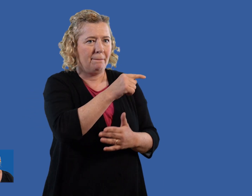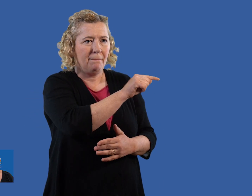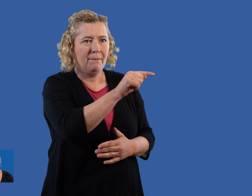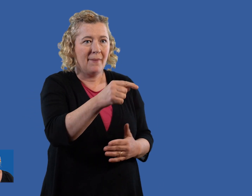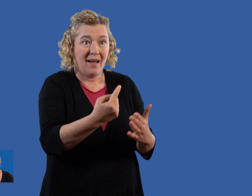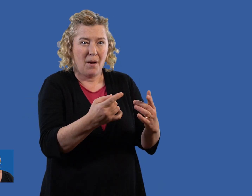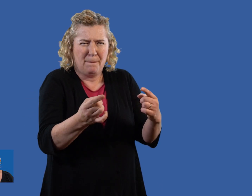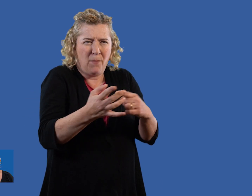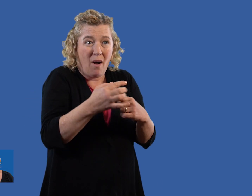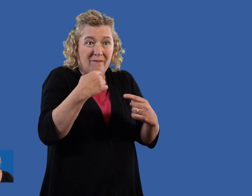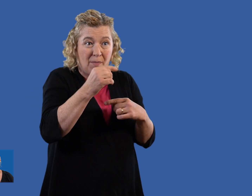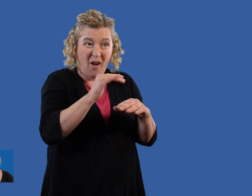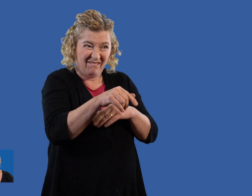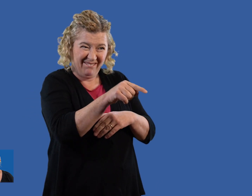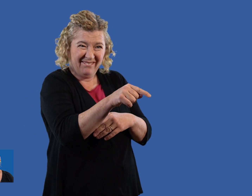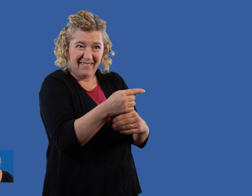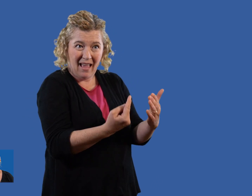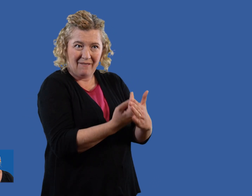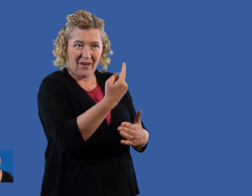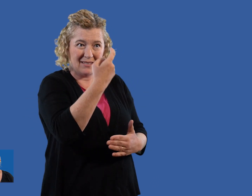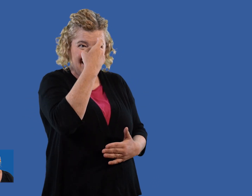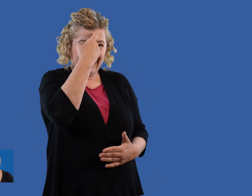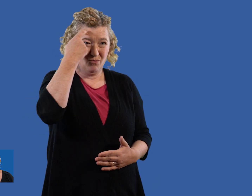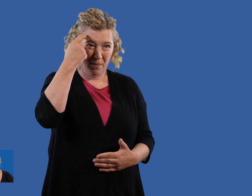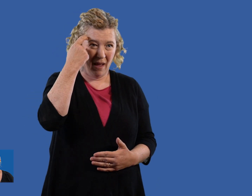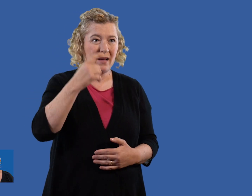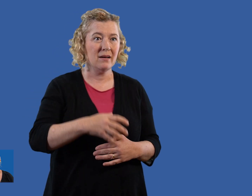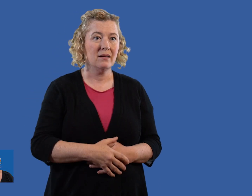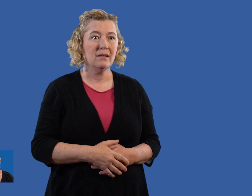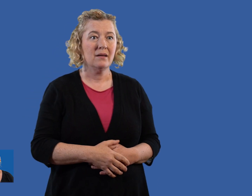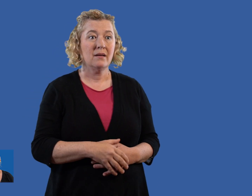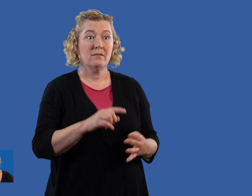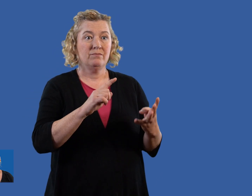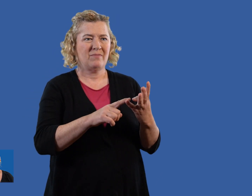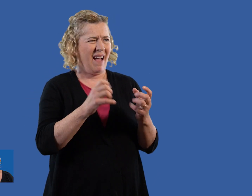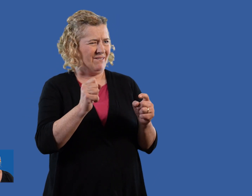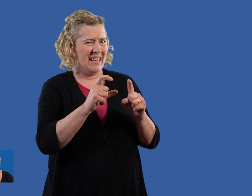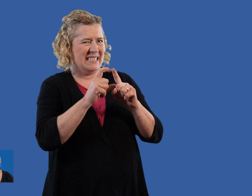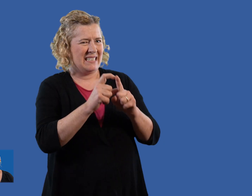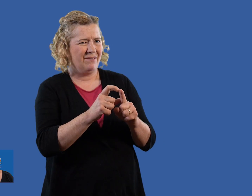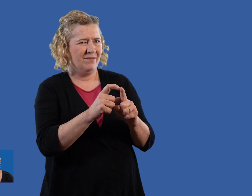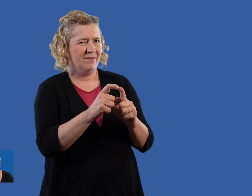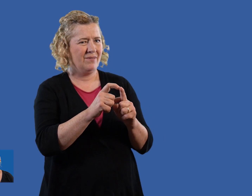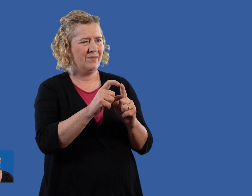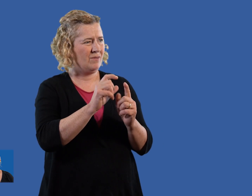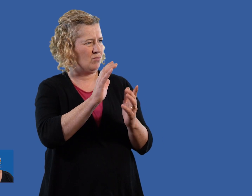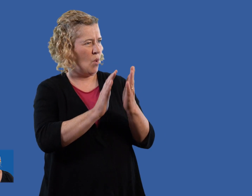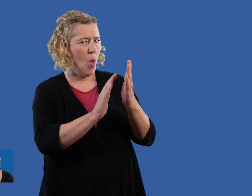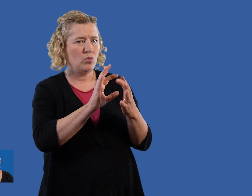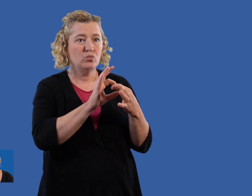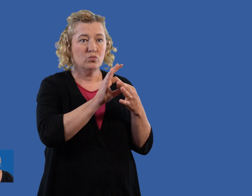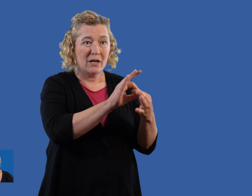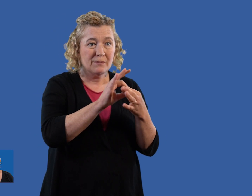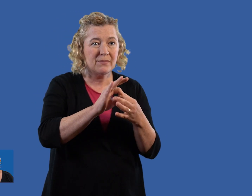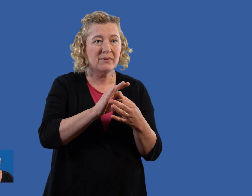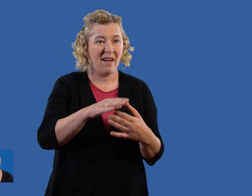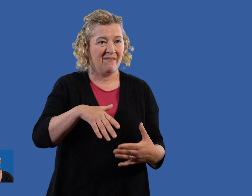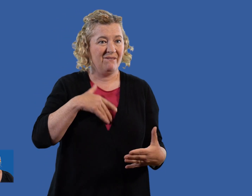important aspects of the traumatic event. The difficulty maintaining close relationships, and that's feeling detached